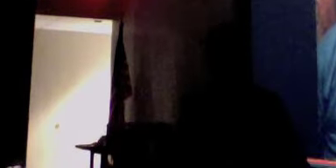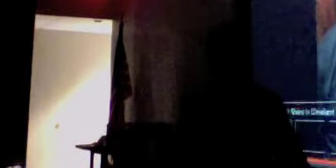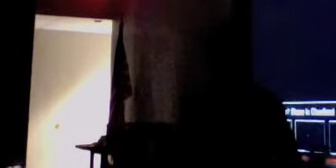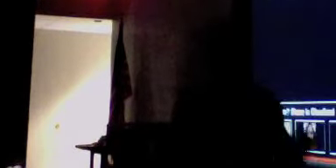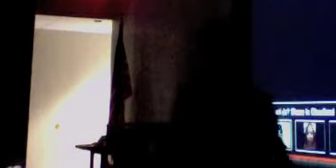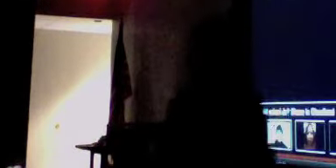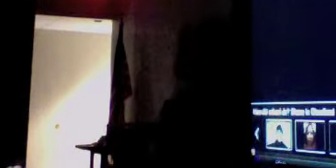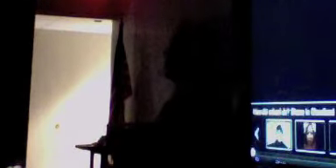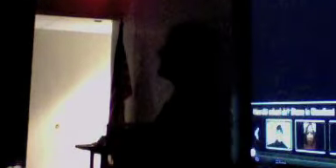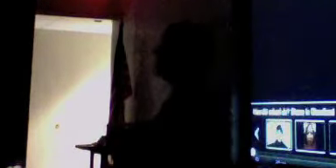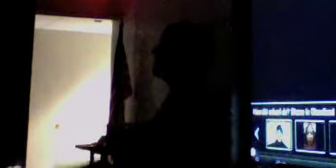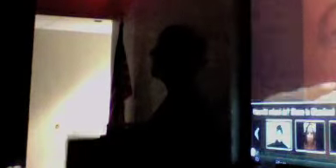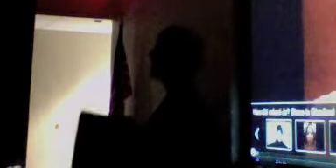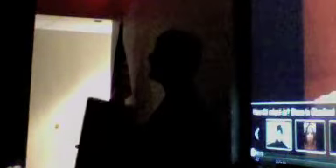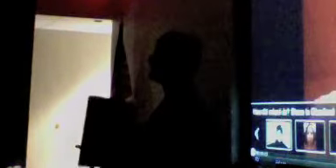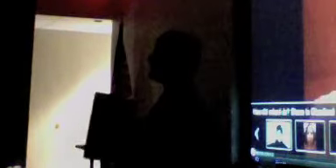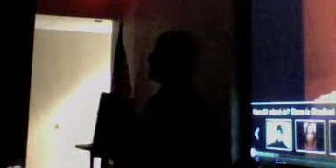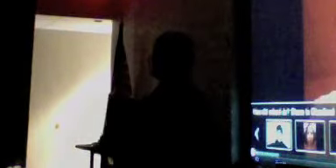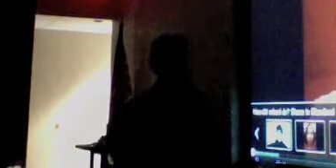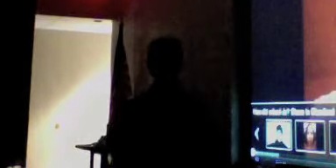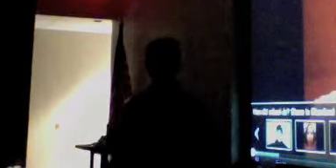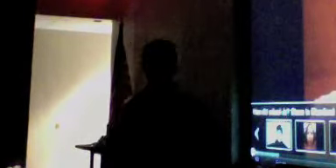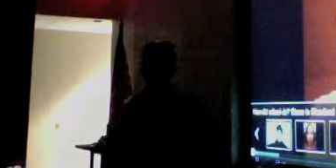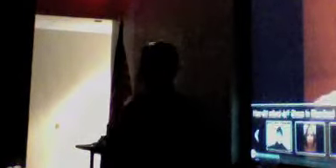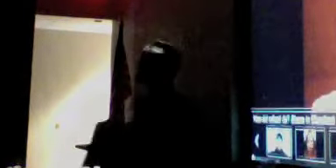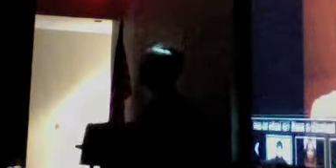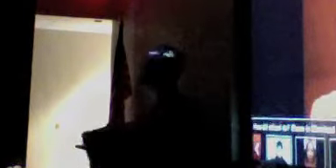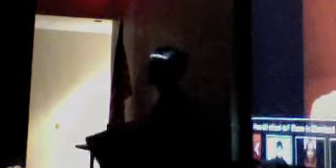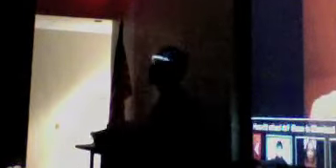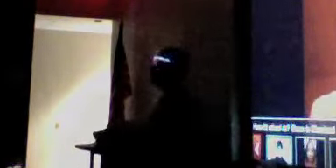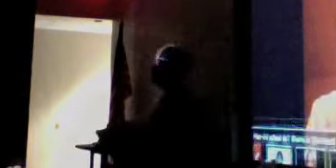goes. Okay. What's the same?